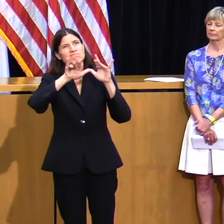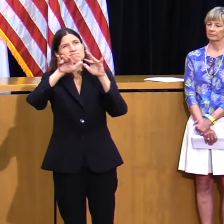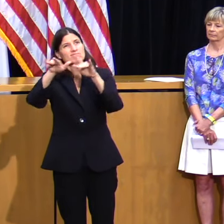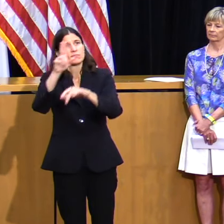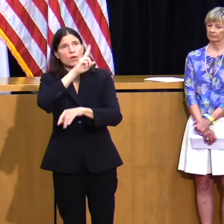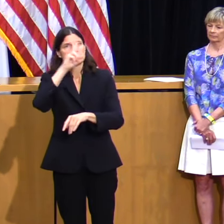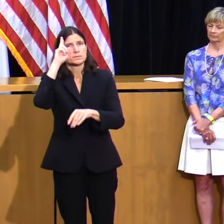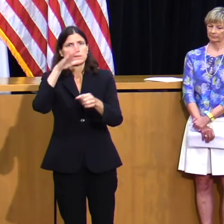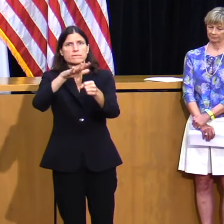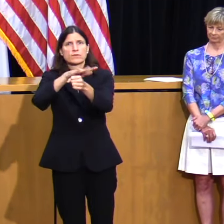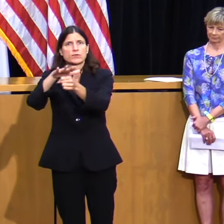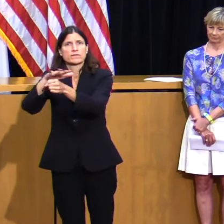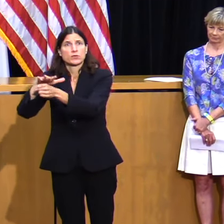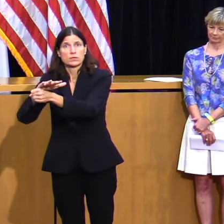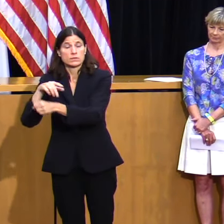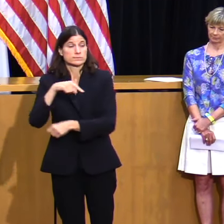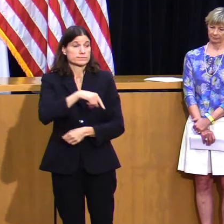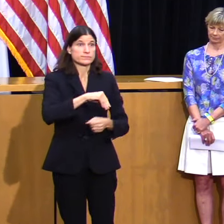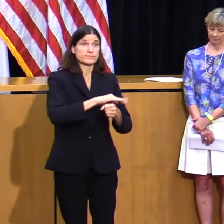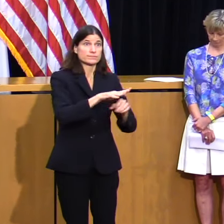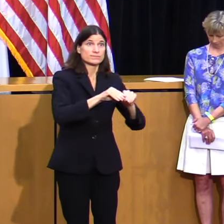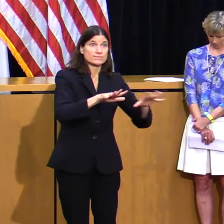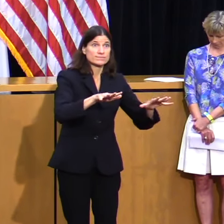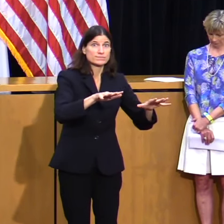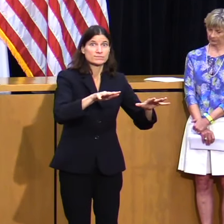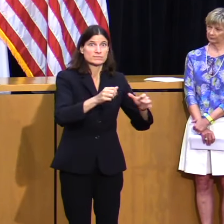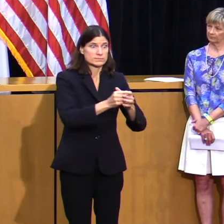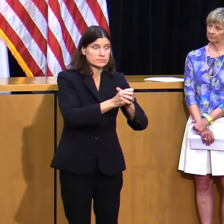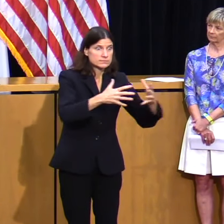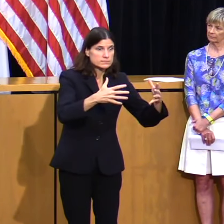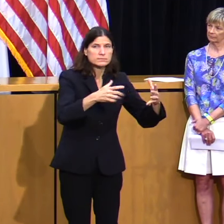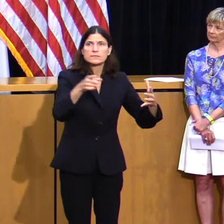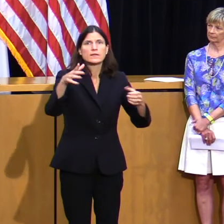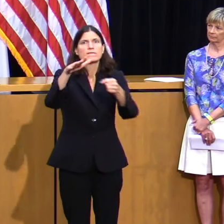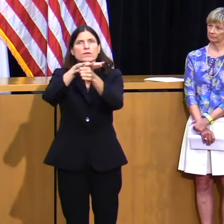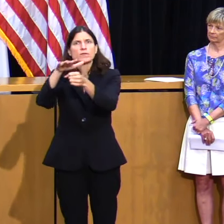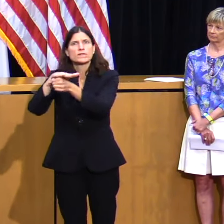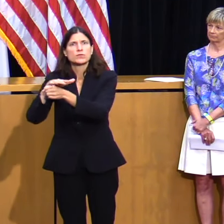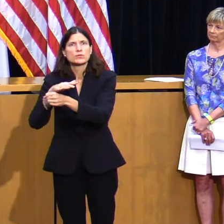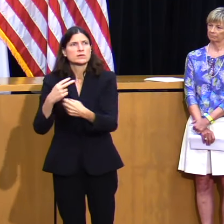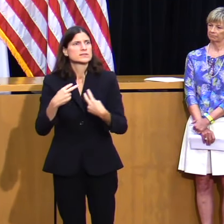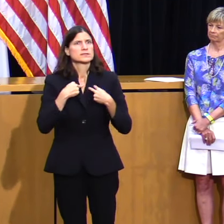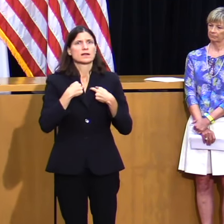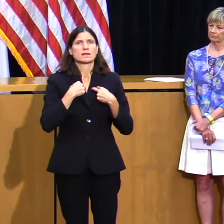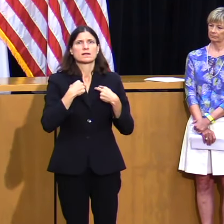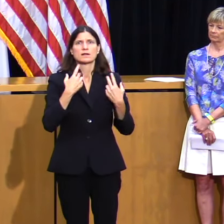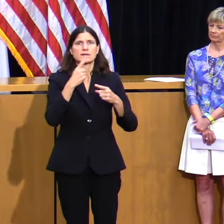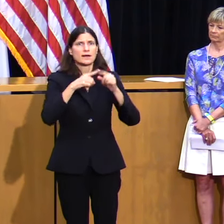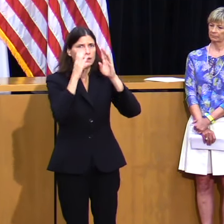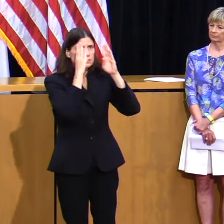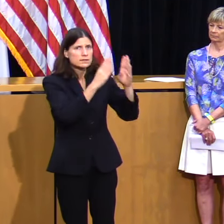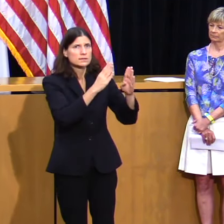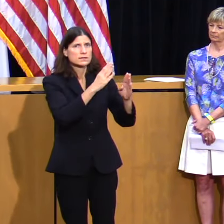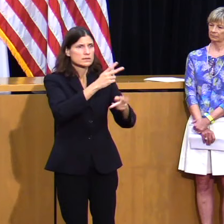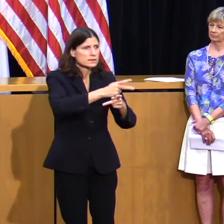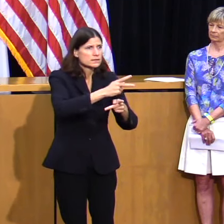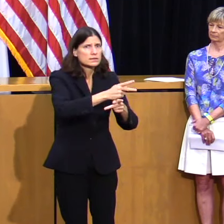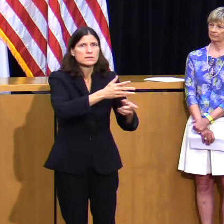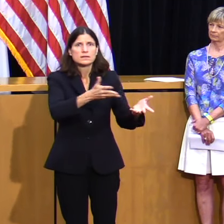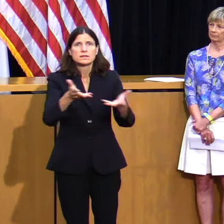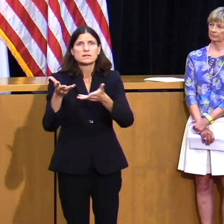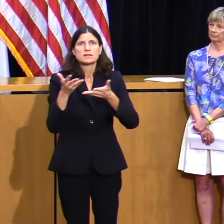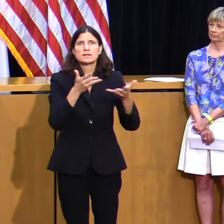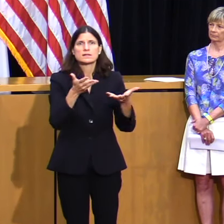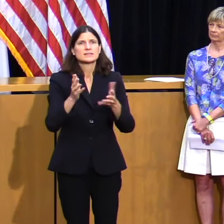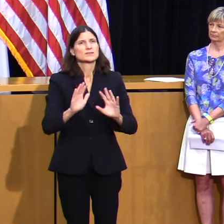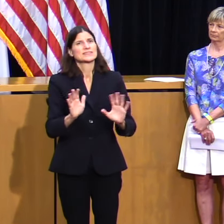months, but everyone's work is indeed paying off. Everyone is must do their part. But it's critical